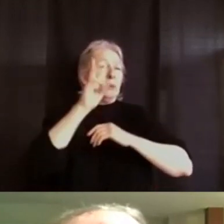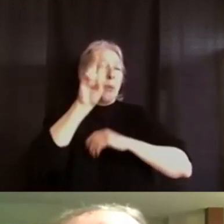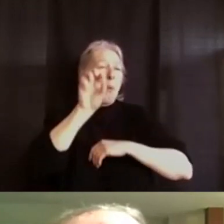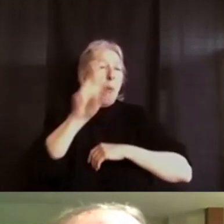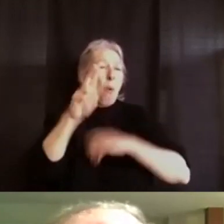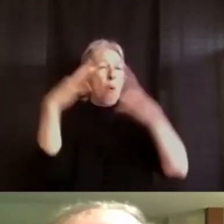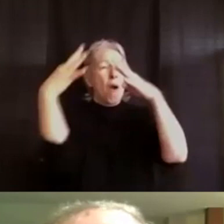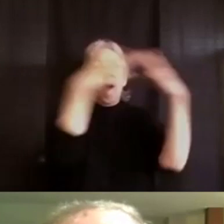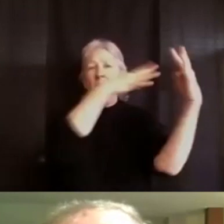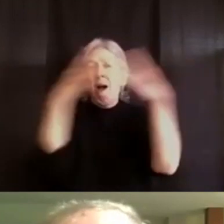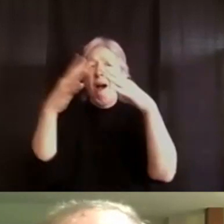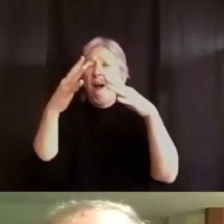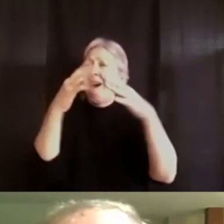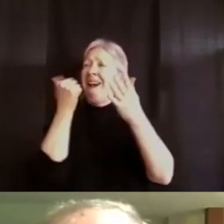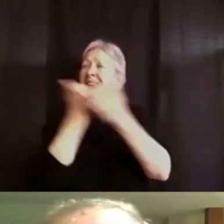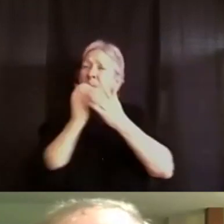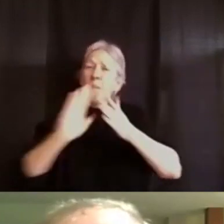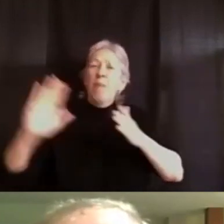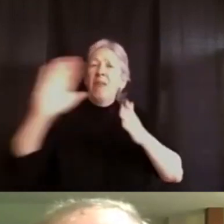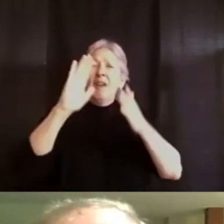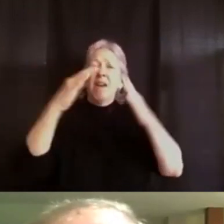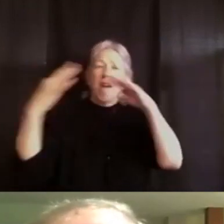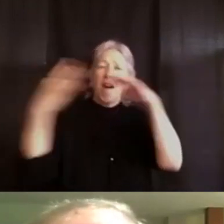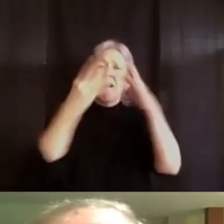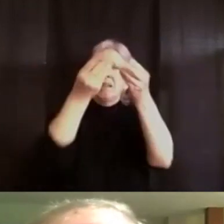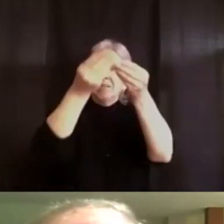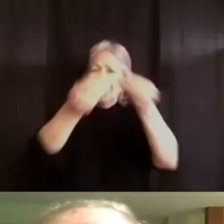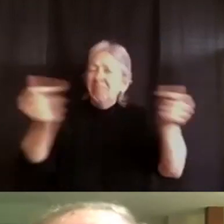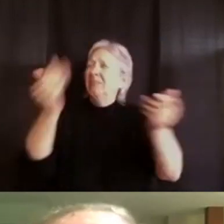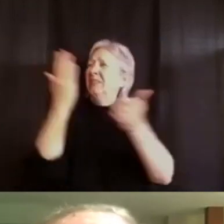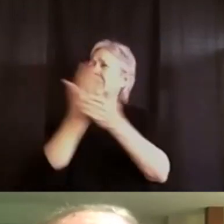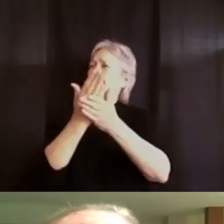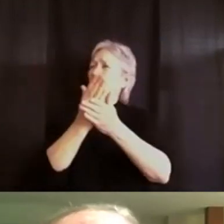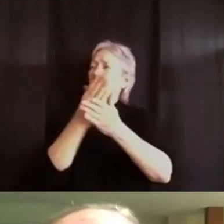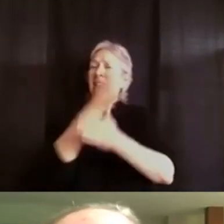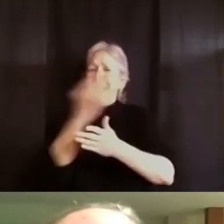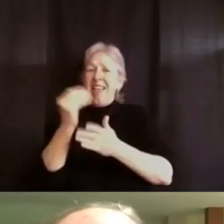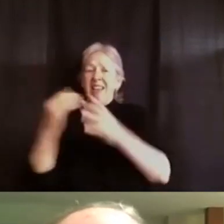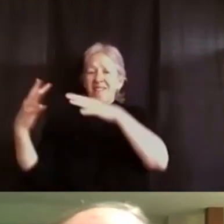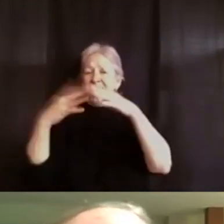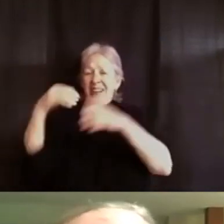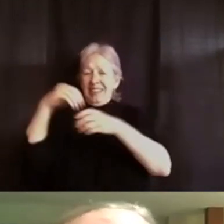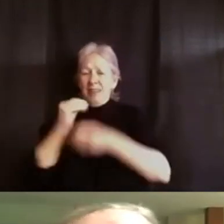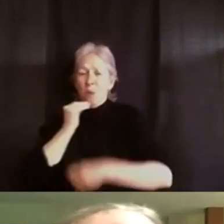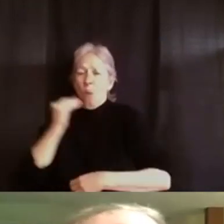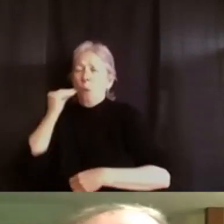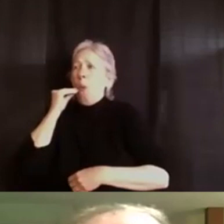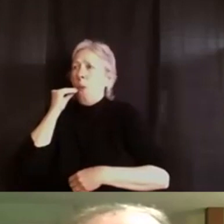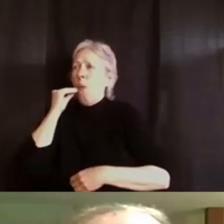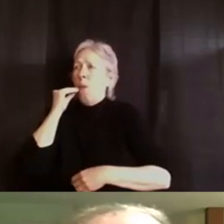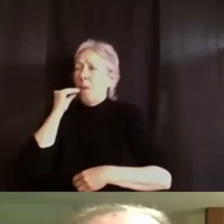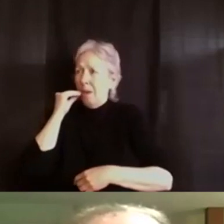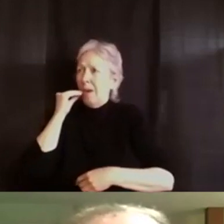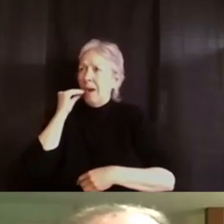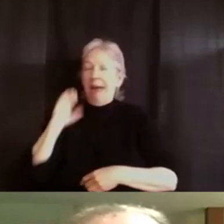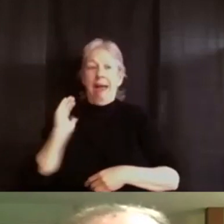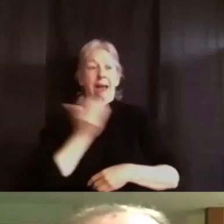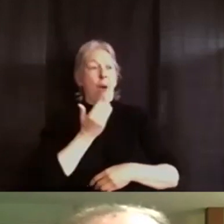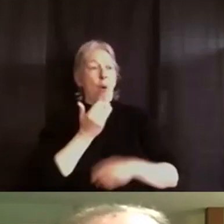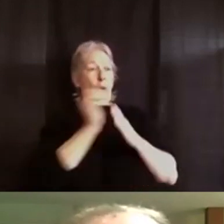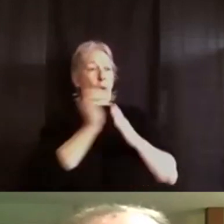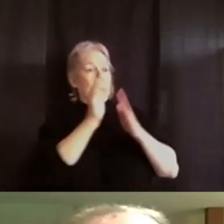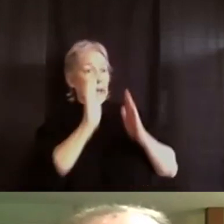within countries, and inside homes. Uphold the governors of our land.